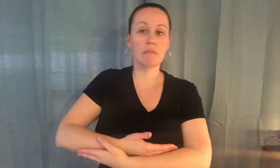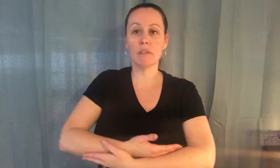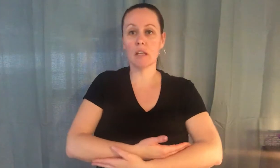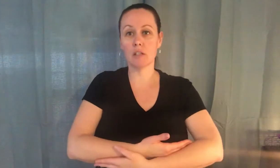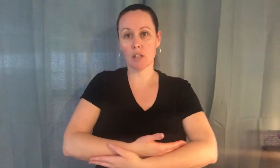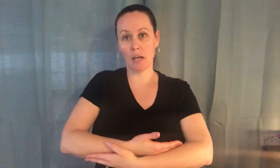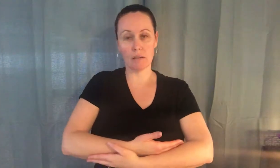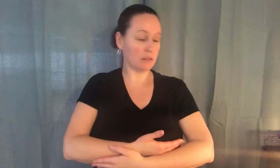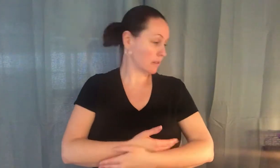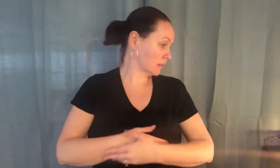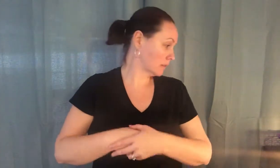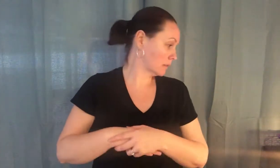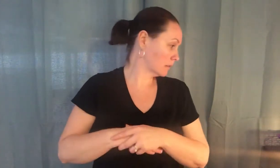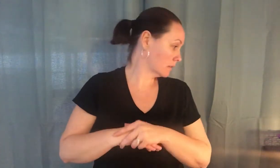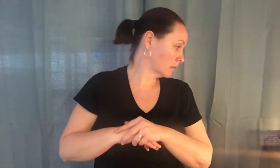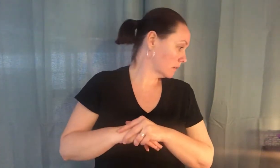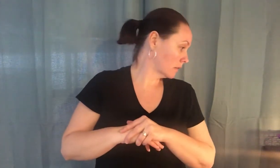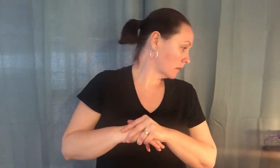Infant and child.